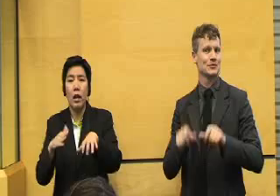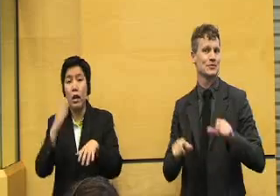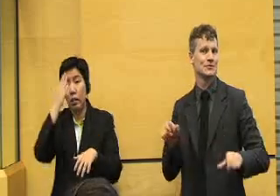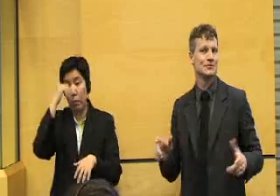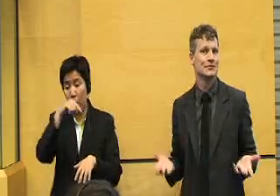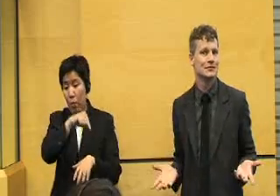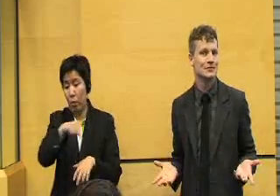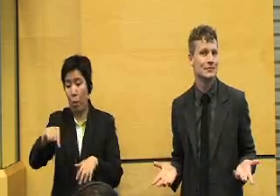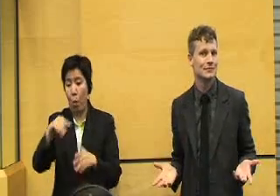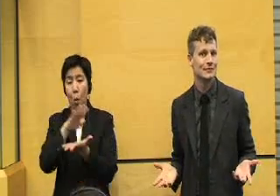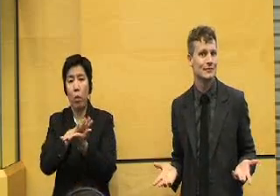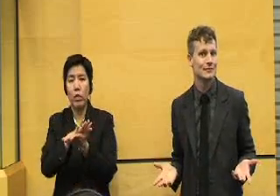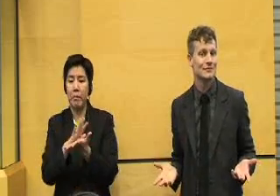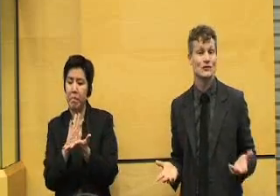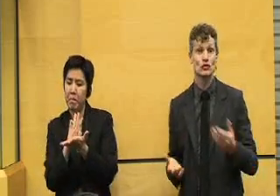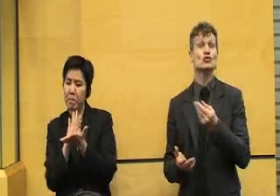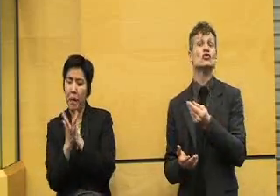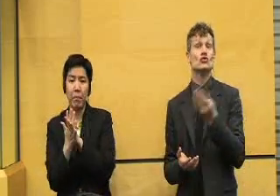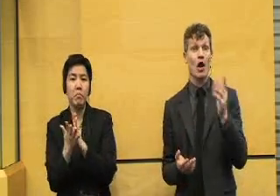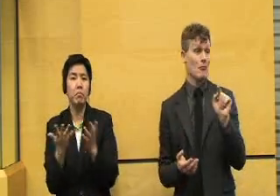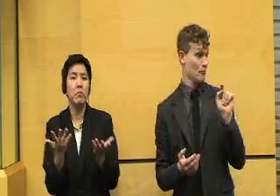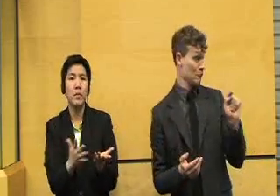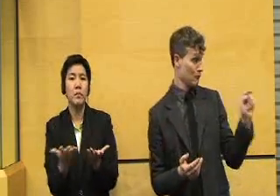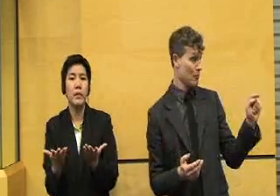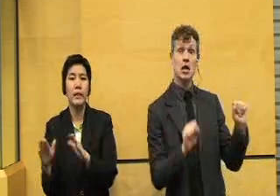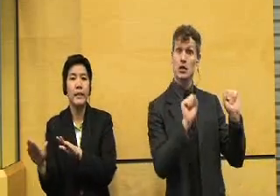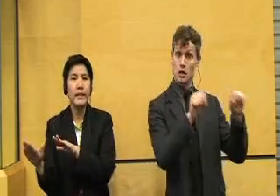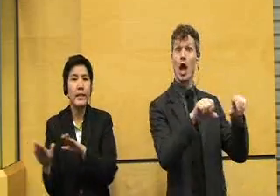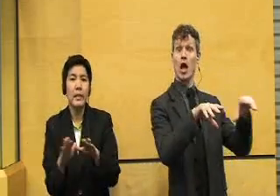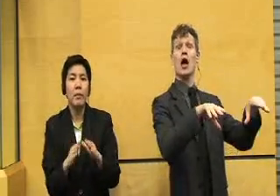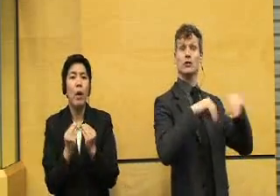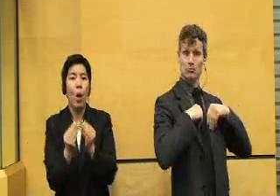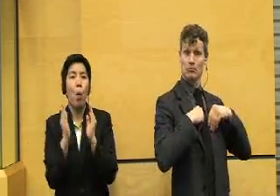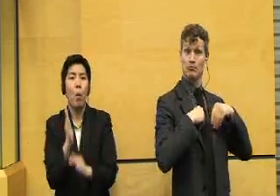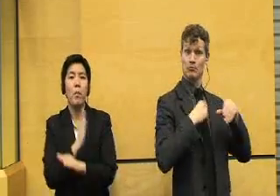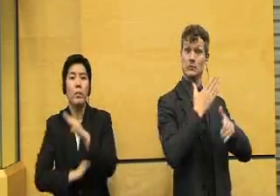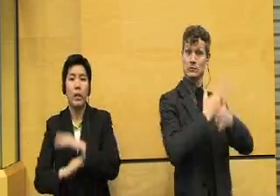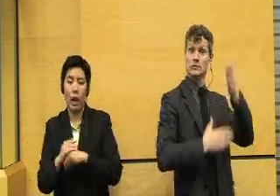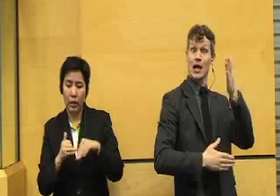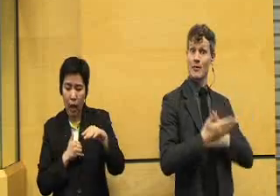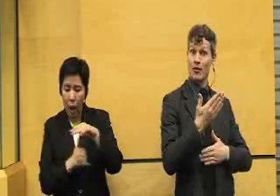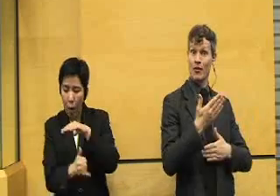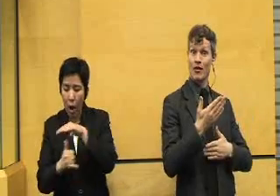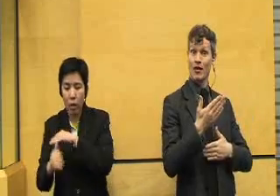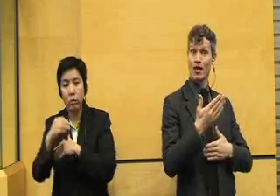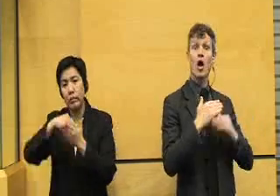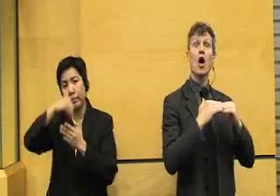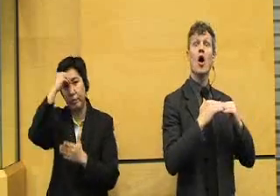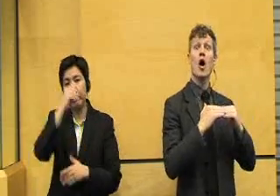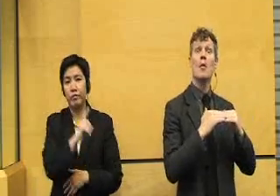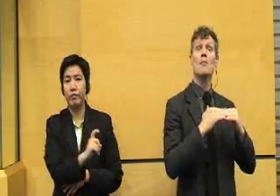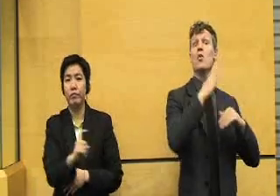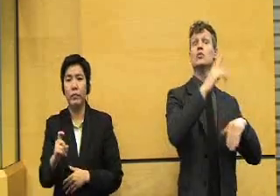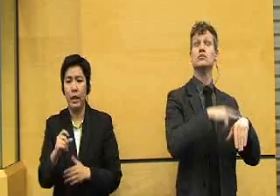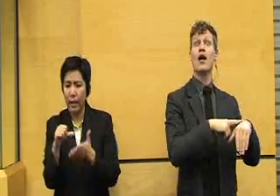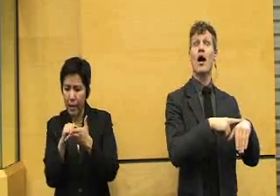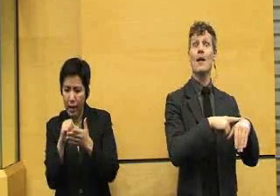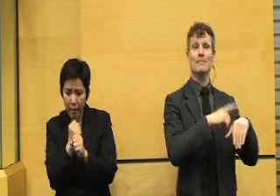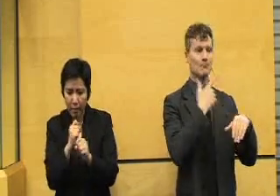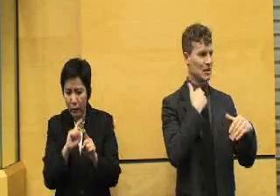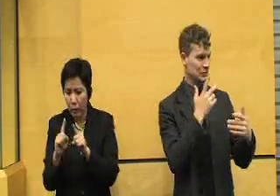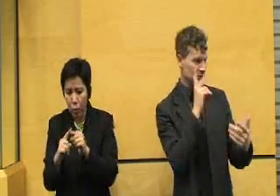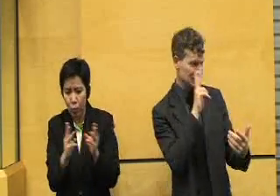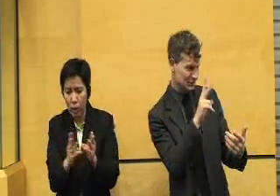where children with disabilities are admitted, an individual educational plan usually does not respond to the specific needs of the